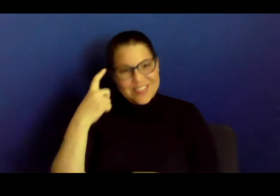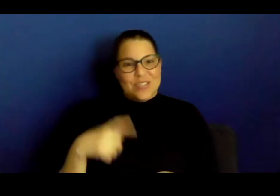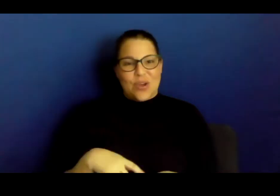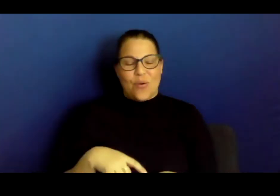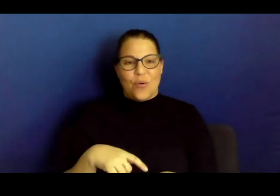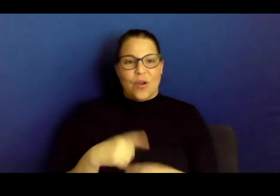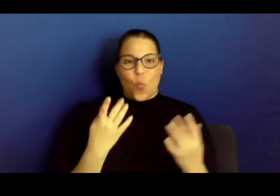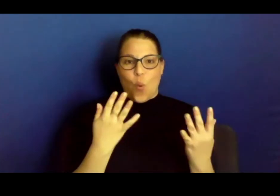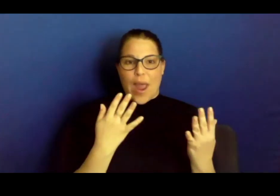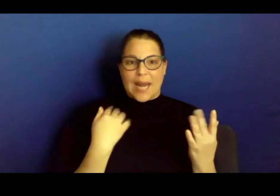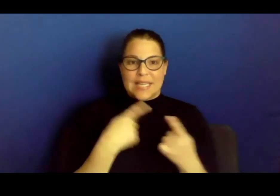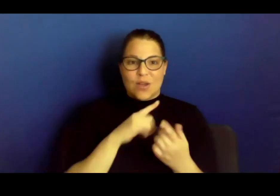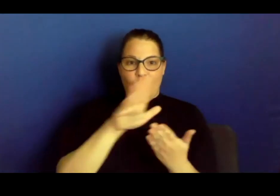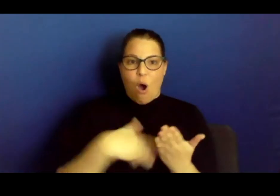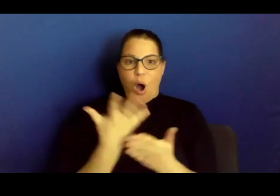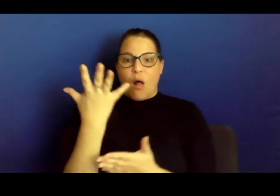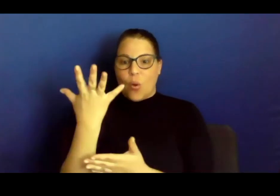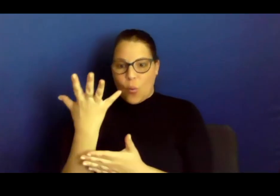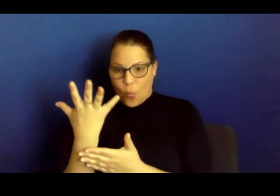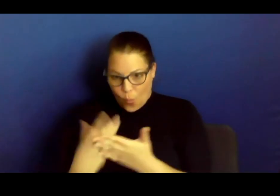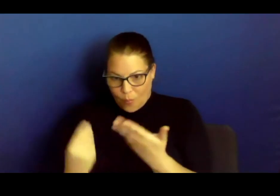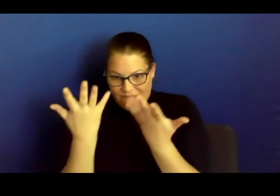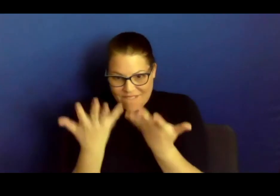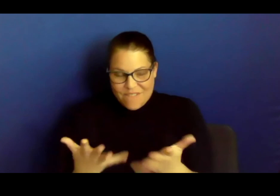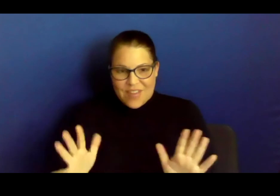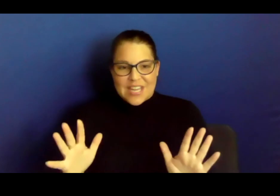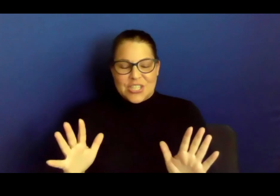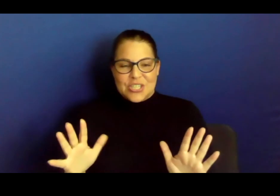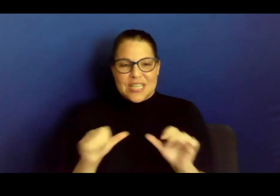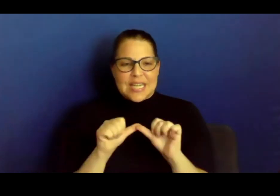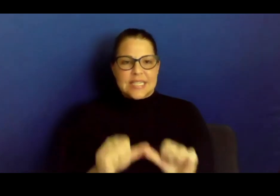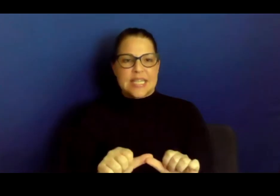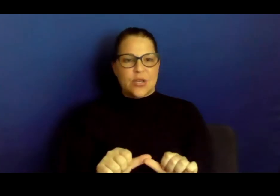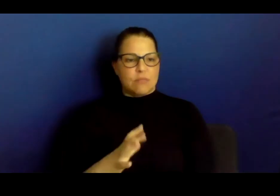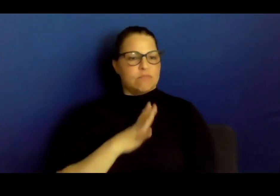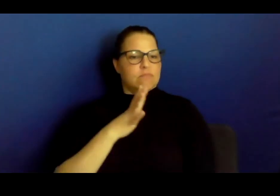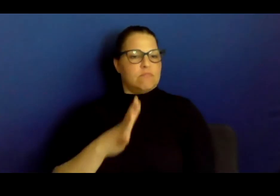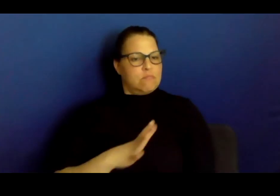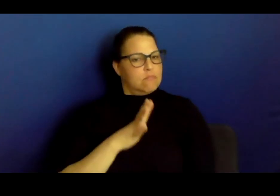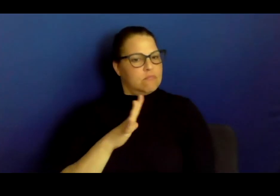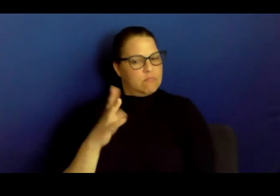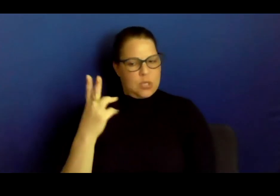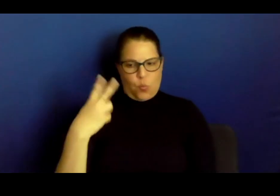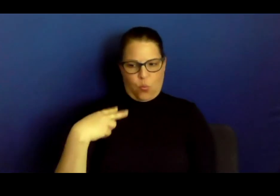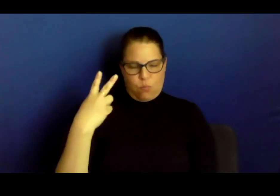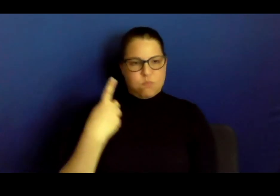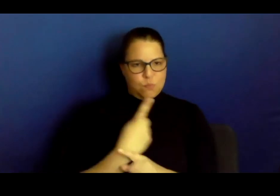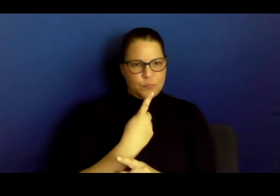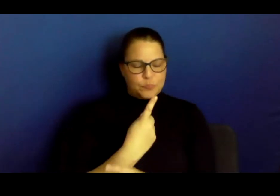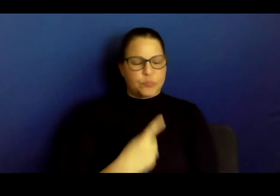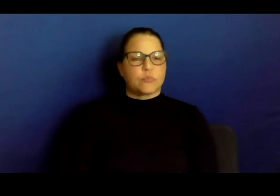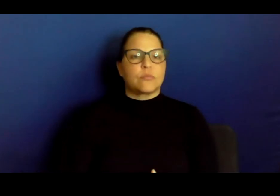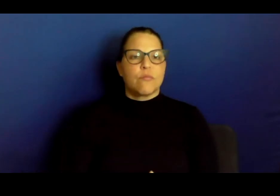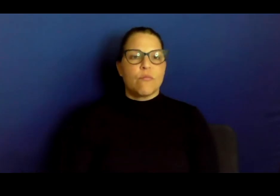leaves, I will be whatever I want to be, and the way I want you to see it, see me.